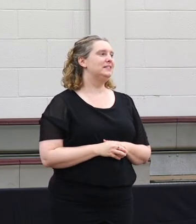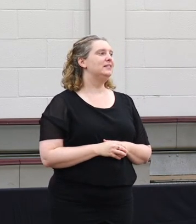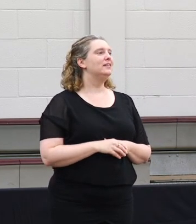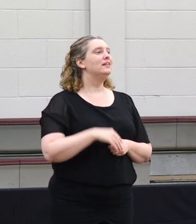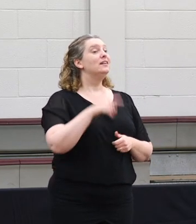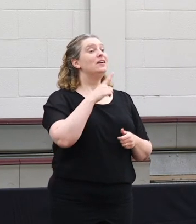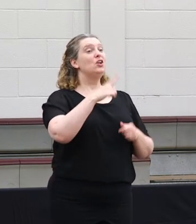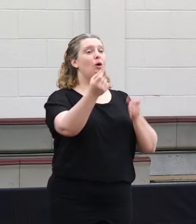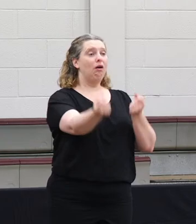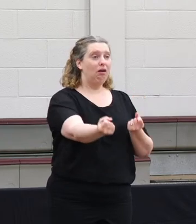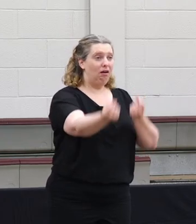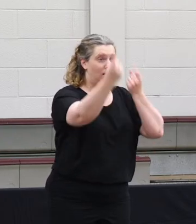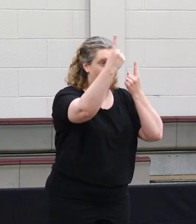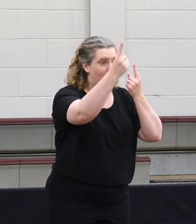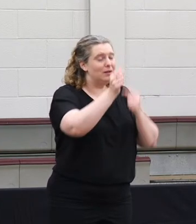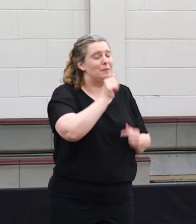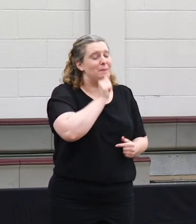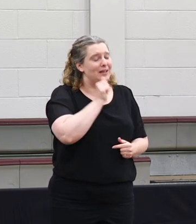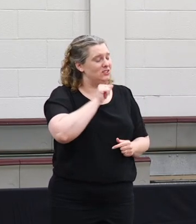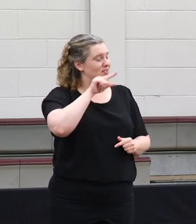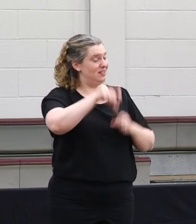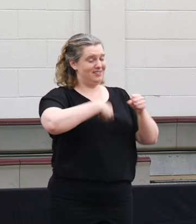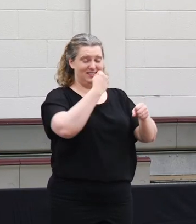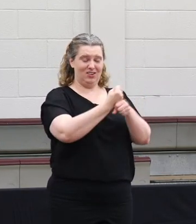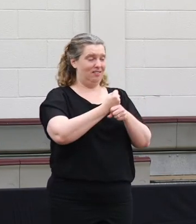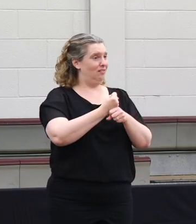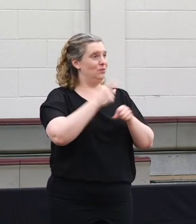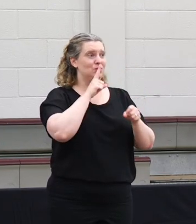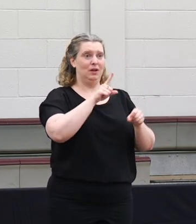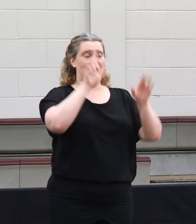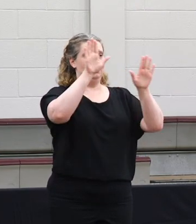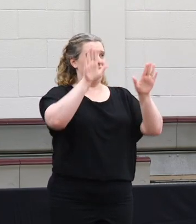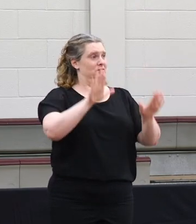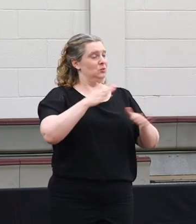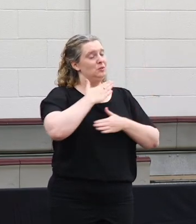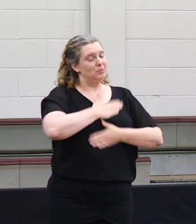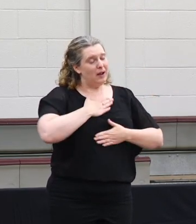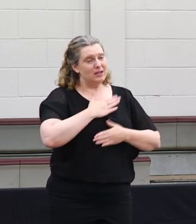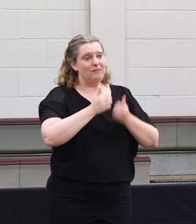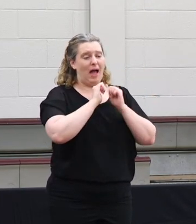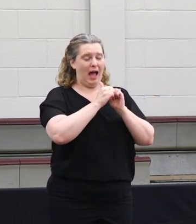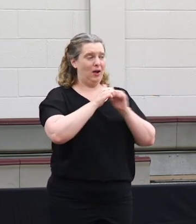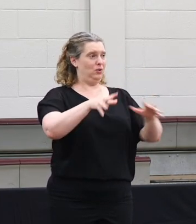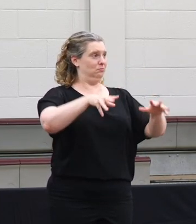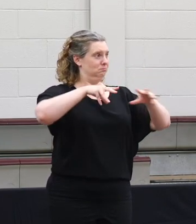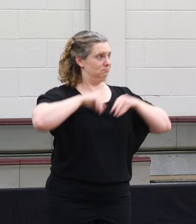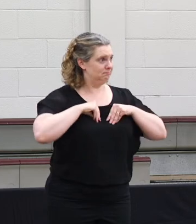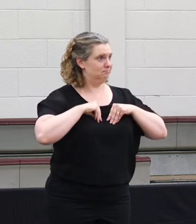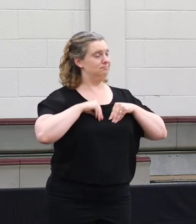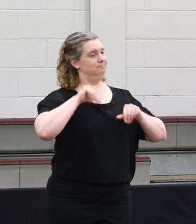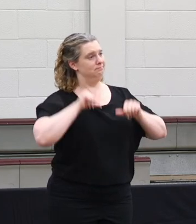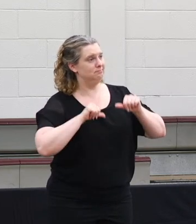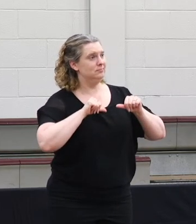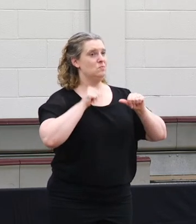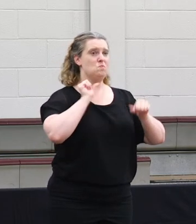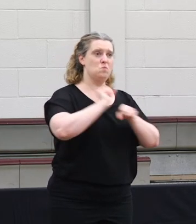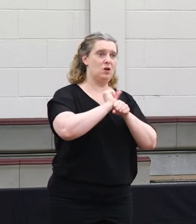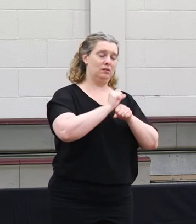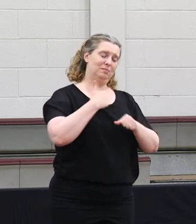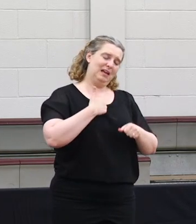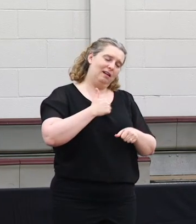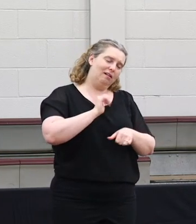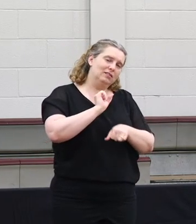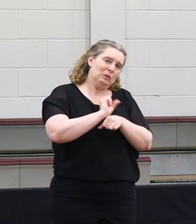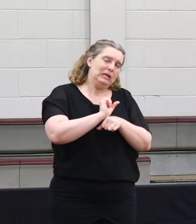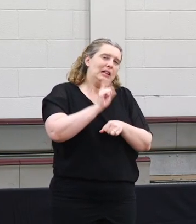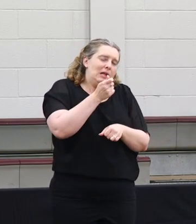Your understanding and patience during an unpredictable year was exceptional. We are very appreciative of the way you took things in stride. Made our jobs a little